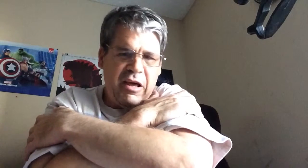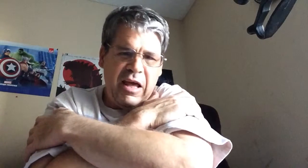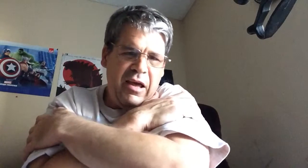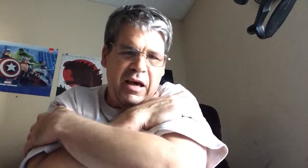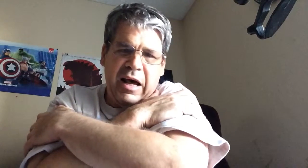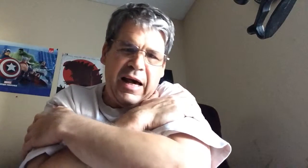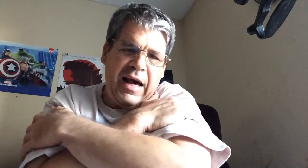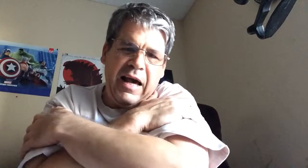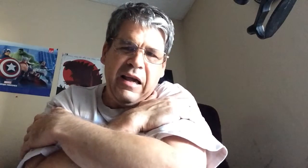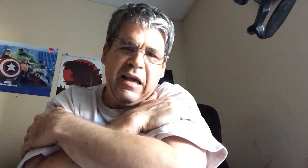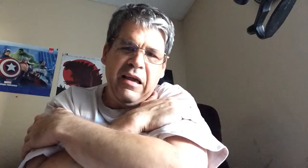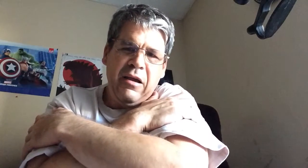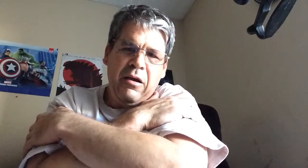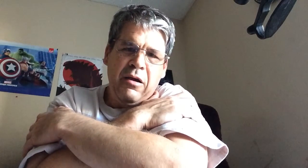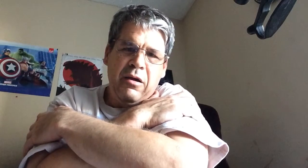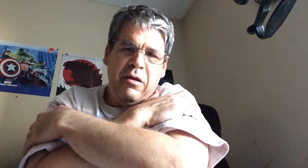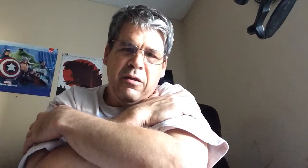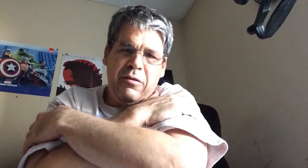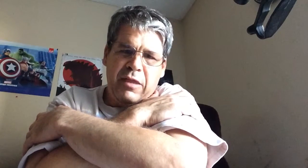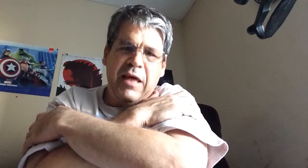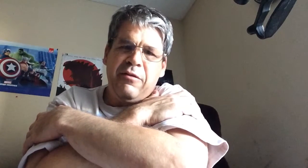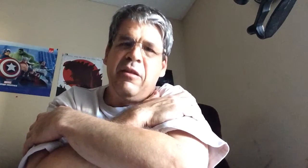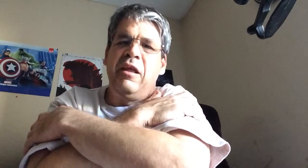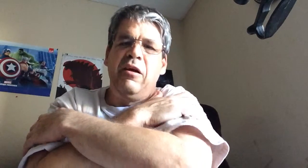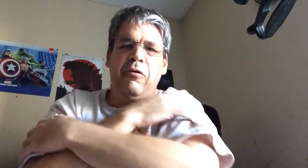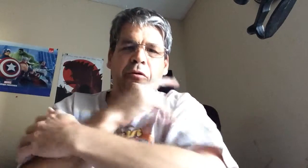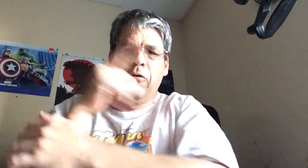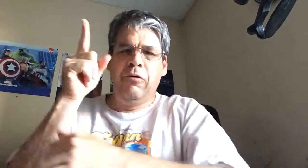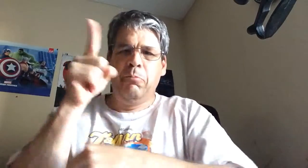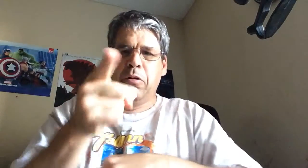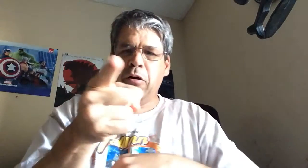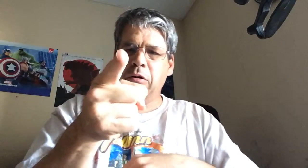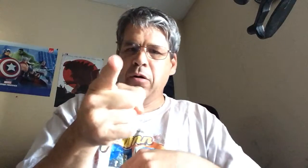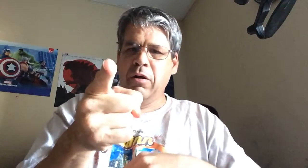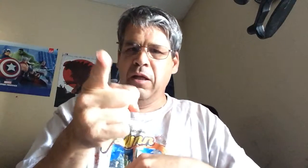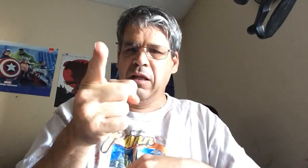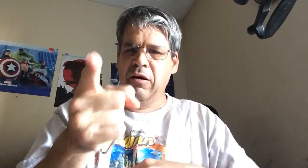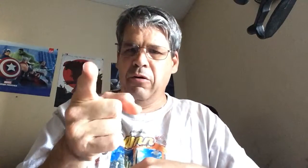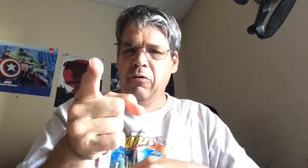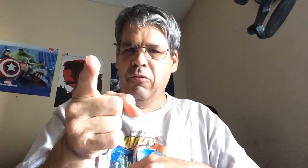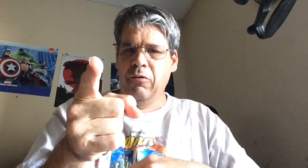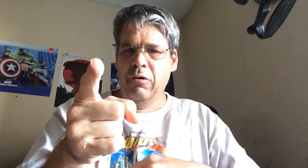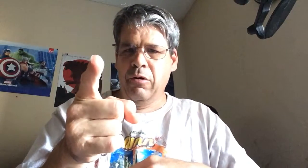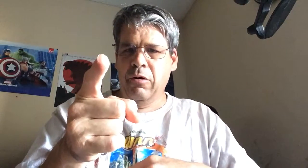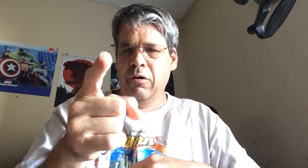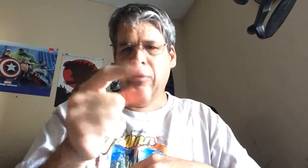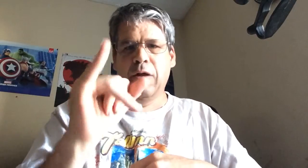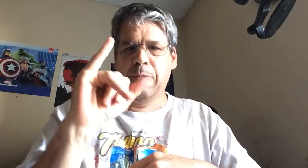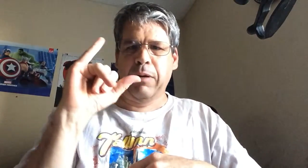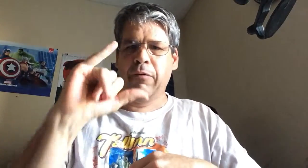Okay? Hug. Then you put you. Or spell